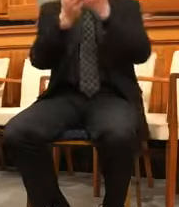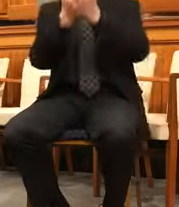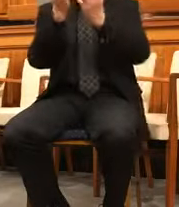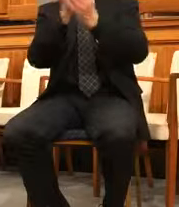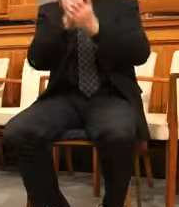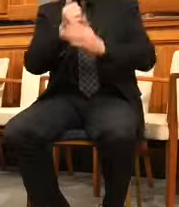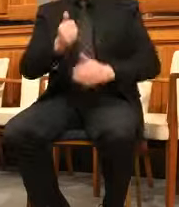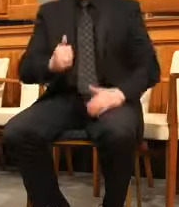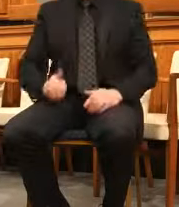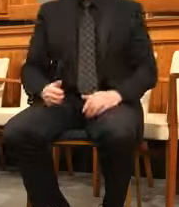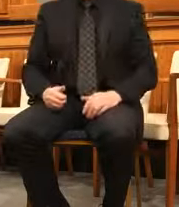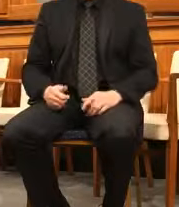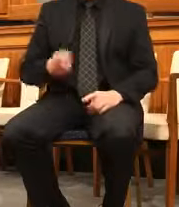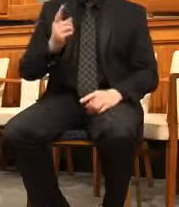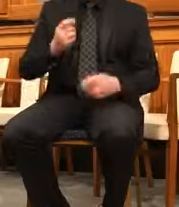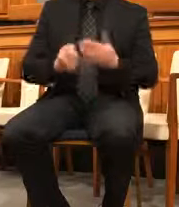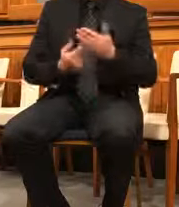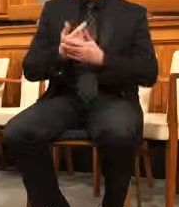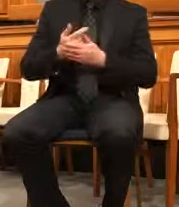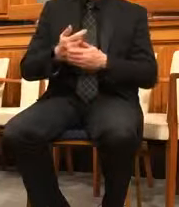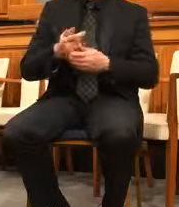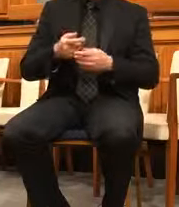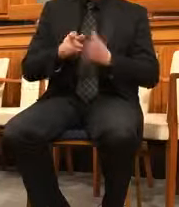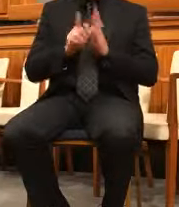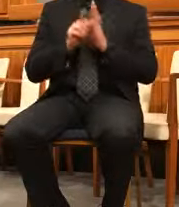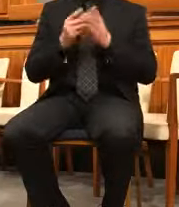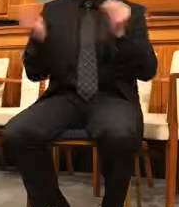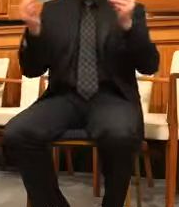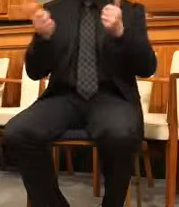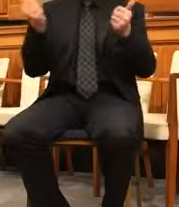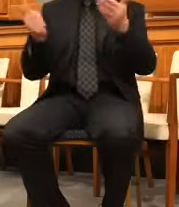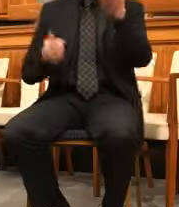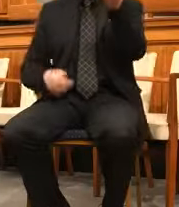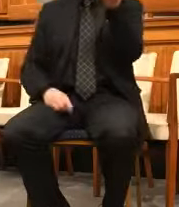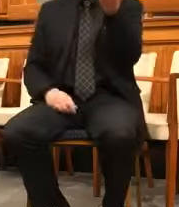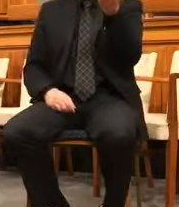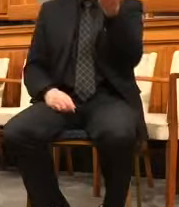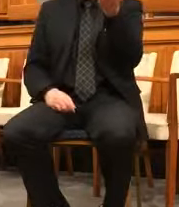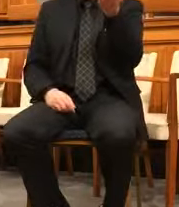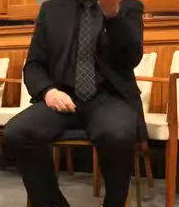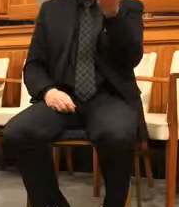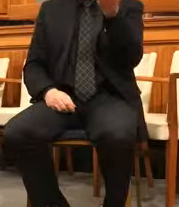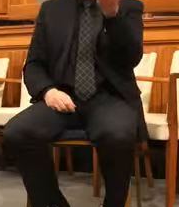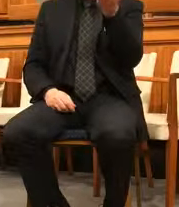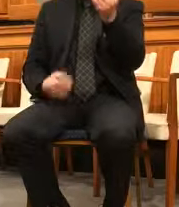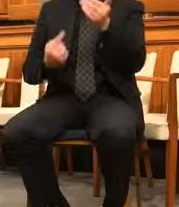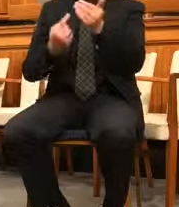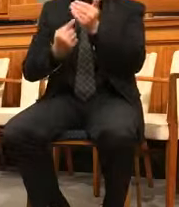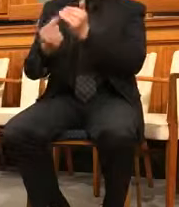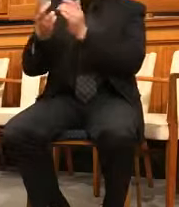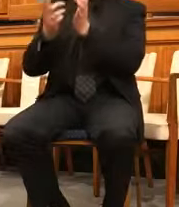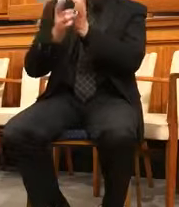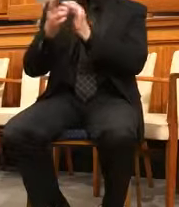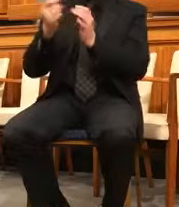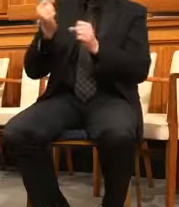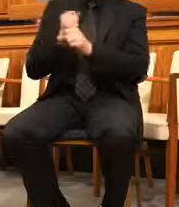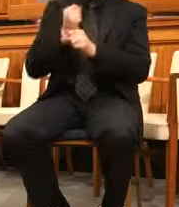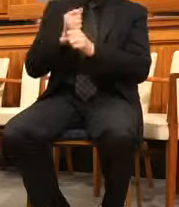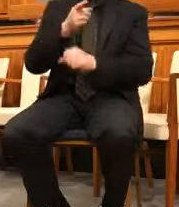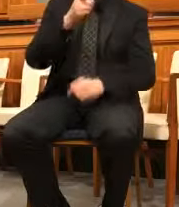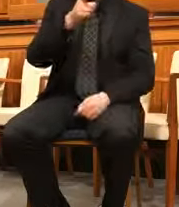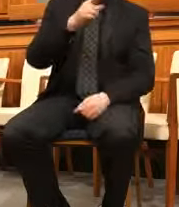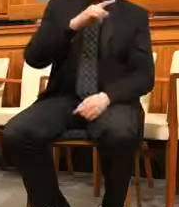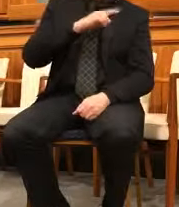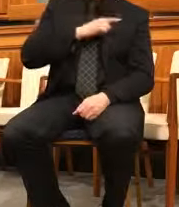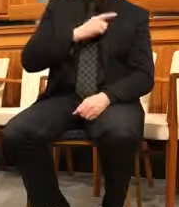Calvary's cross would have destroyed him. Only Christ could be my Saviour. Because he came as a